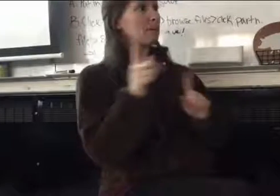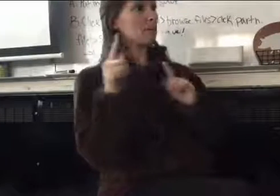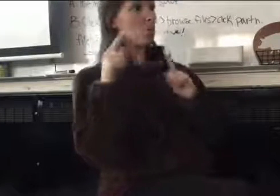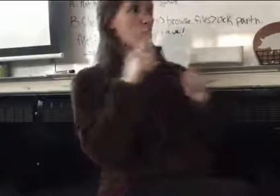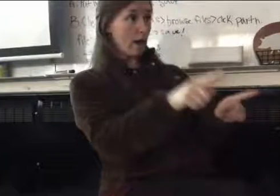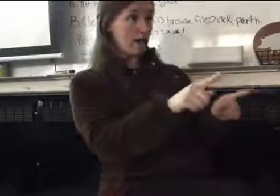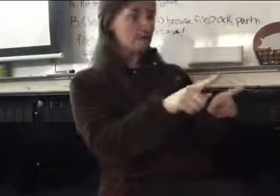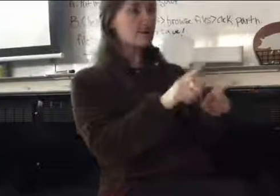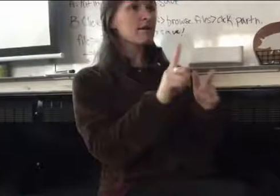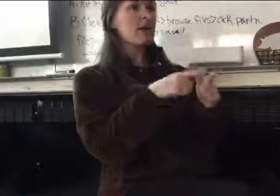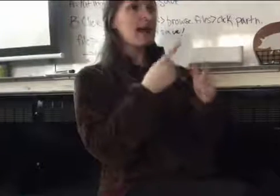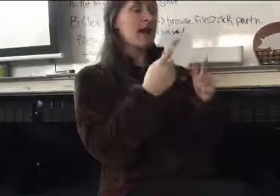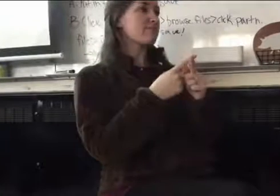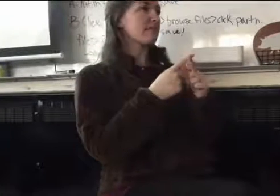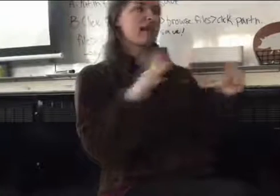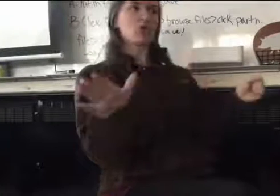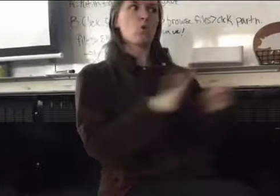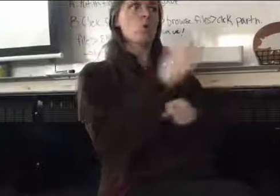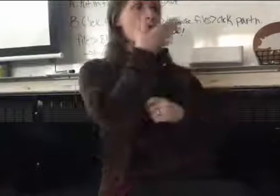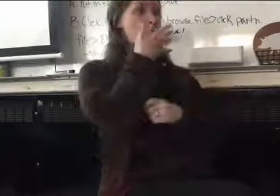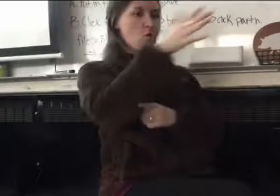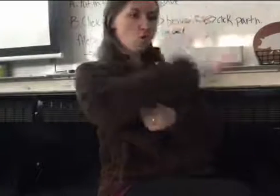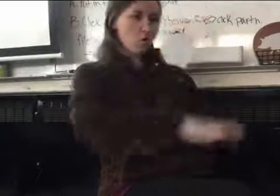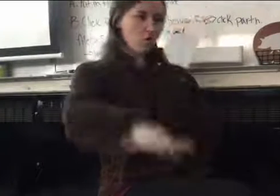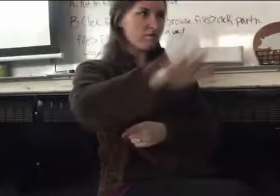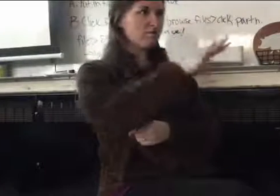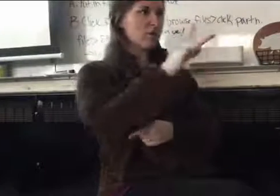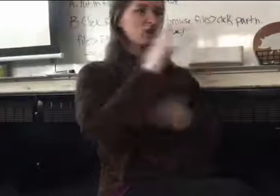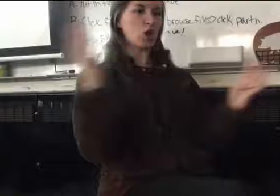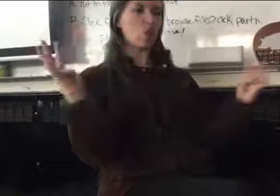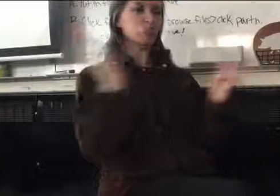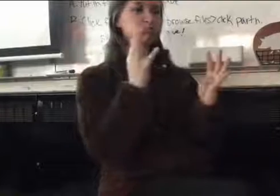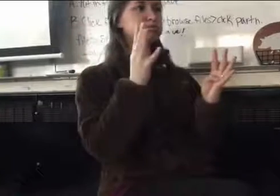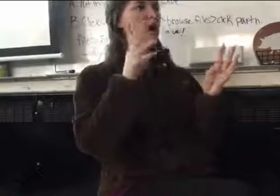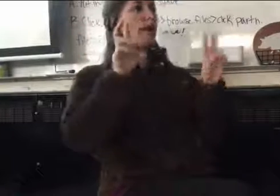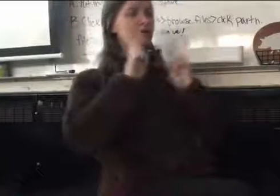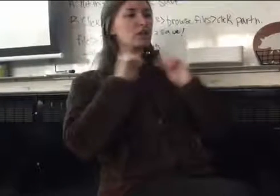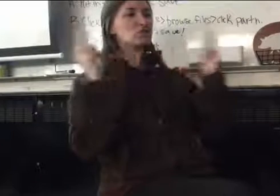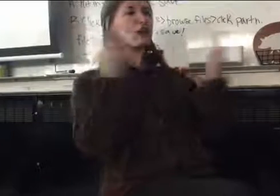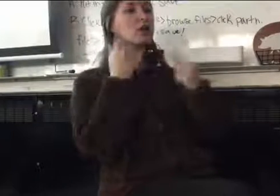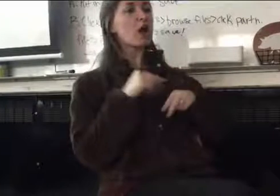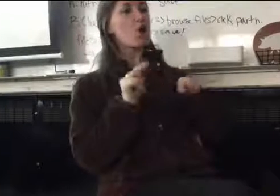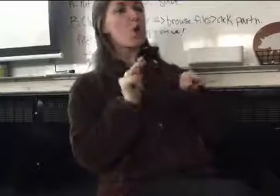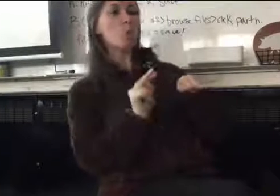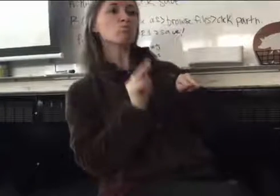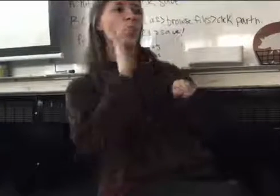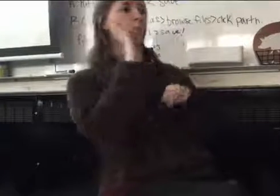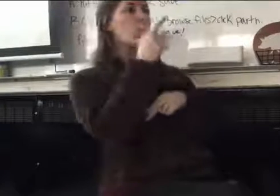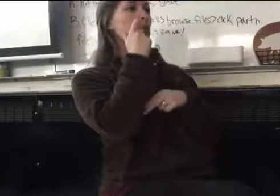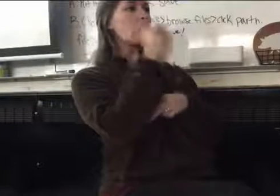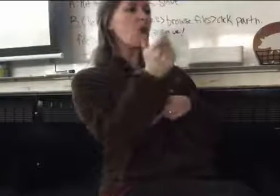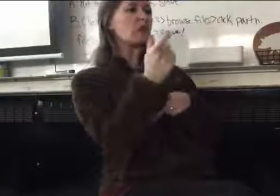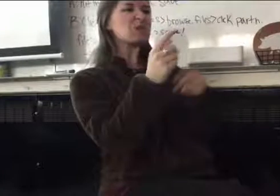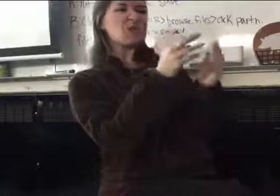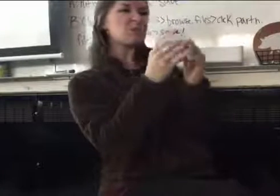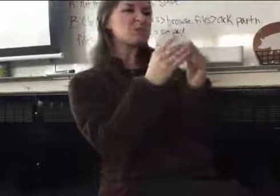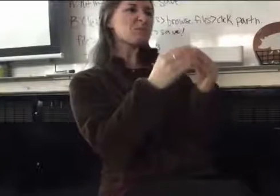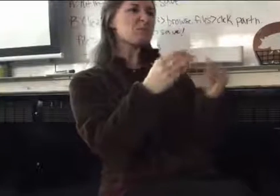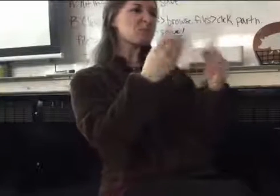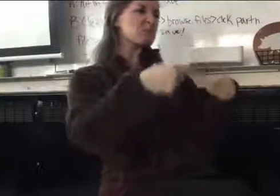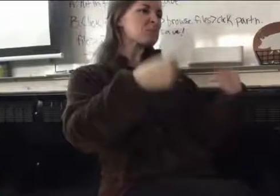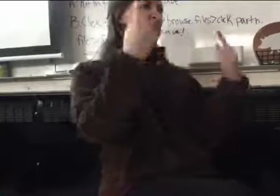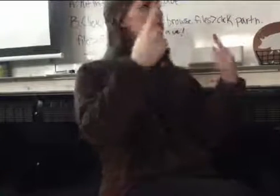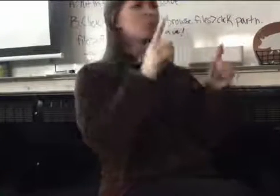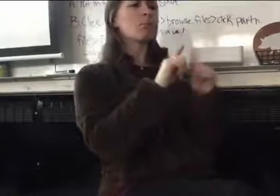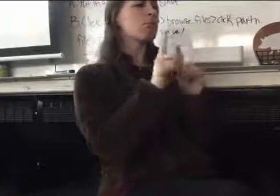the entire battlefield, thinking that it was just going to be some fun little thing that they were going to watch. Nobody was going to be really going to